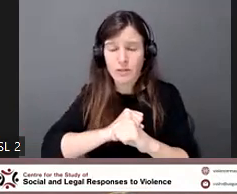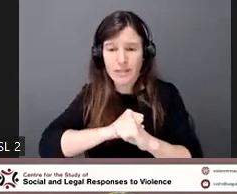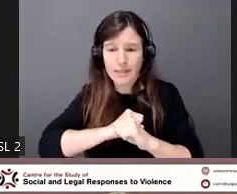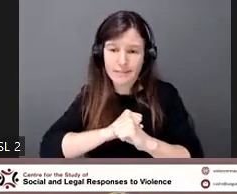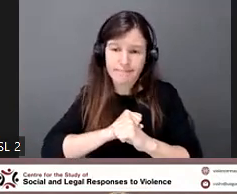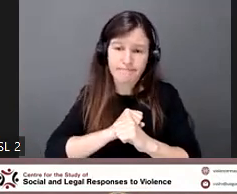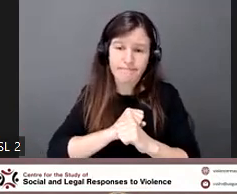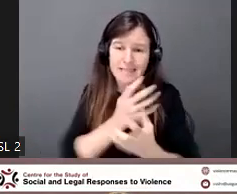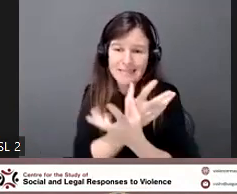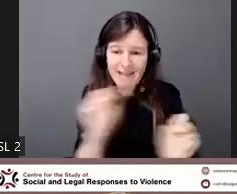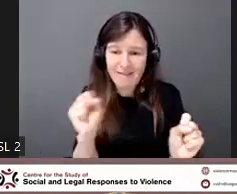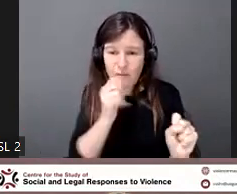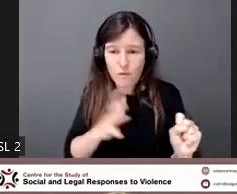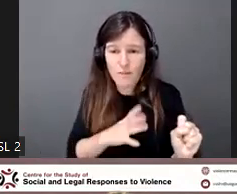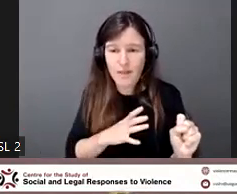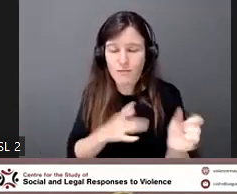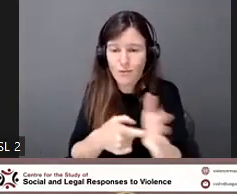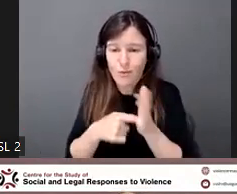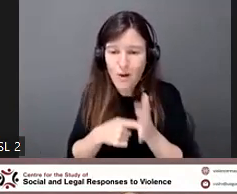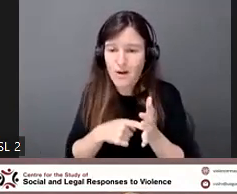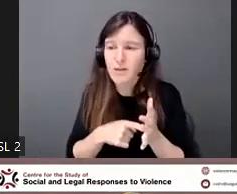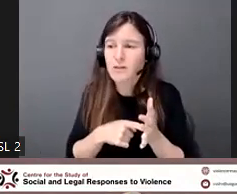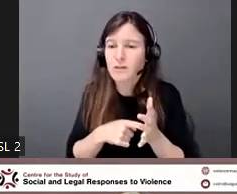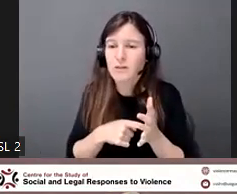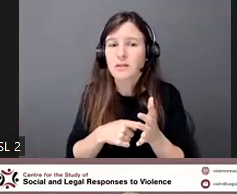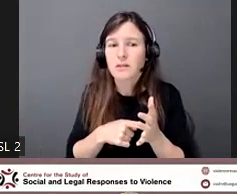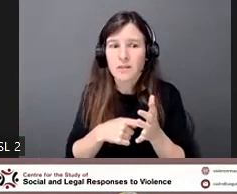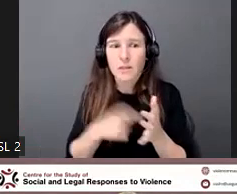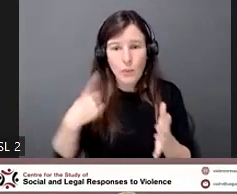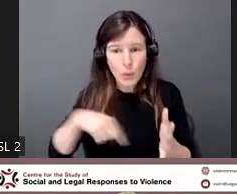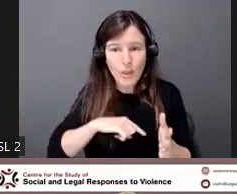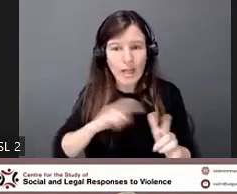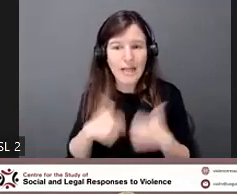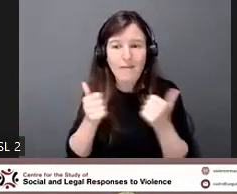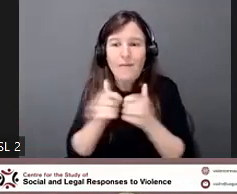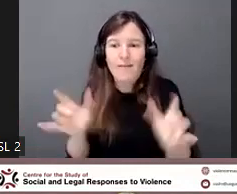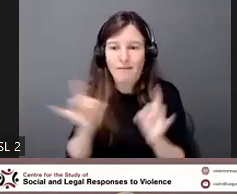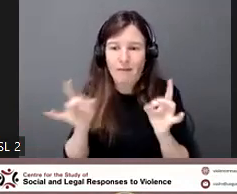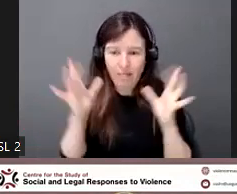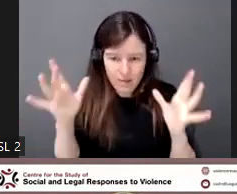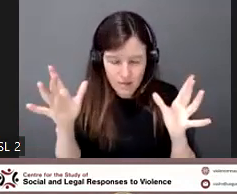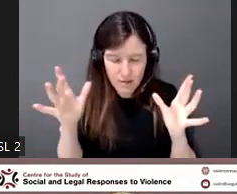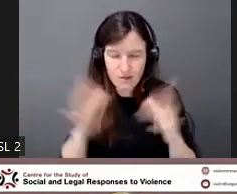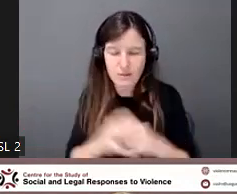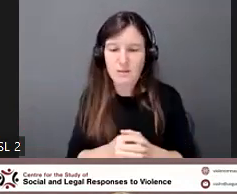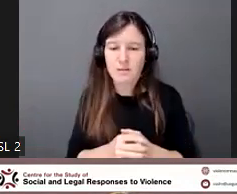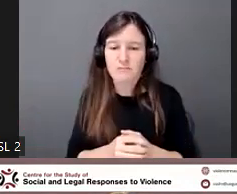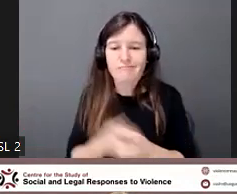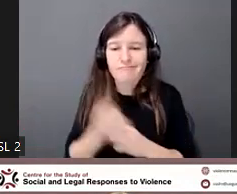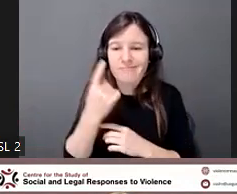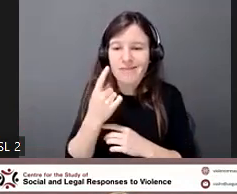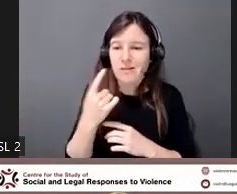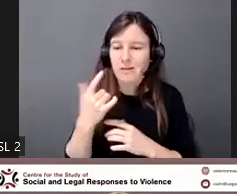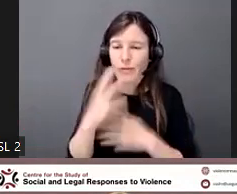several conditions, not the least of which is living a life free of violence. However, the world has become less